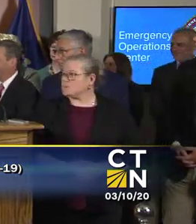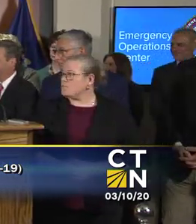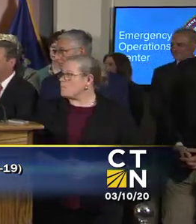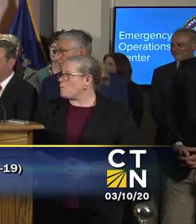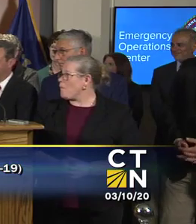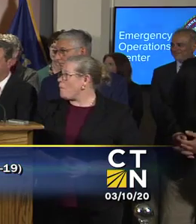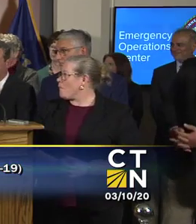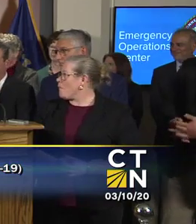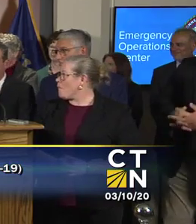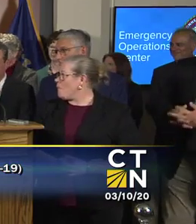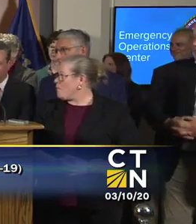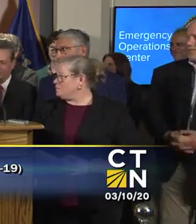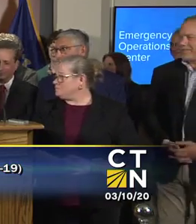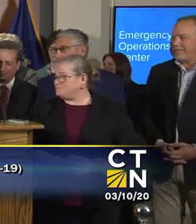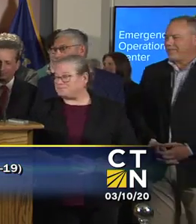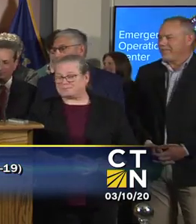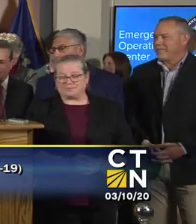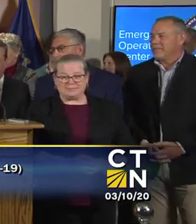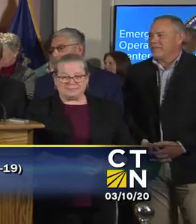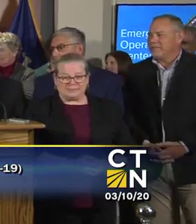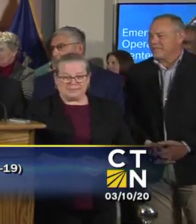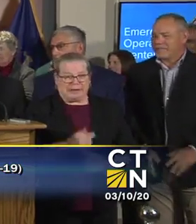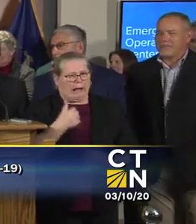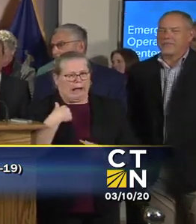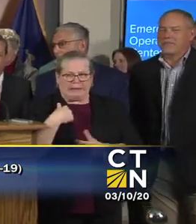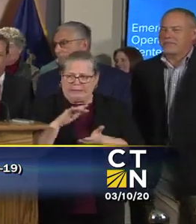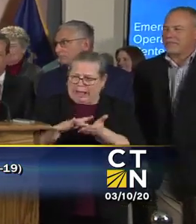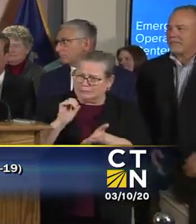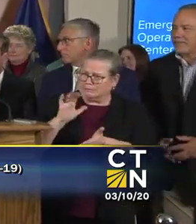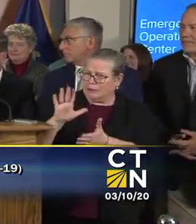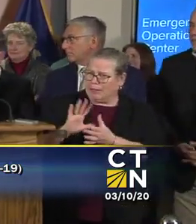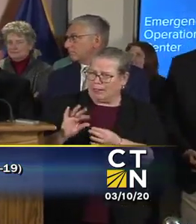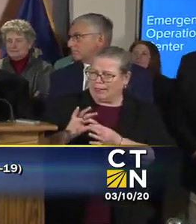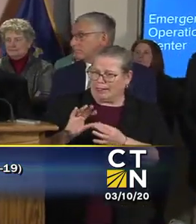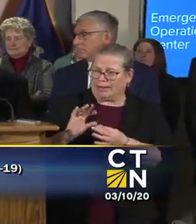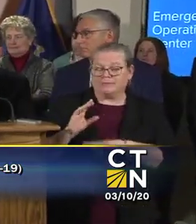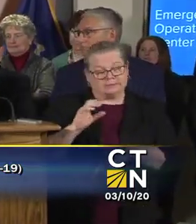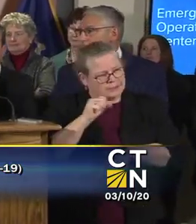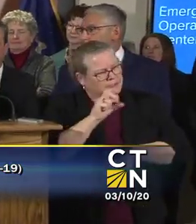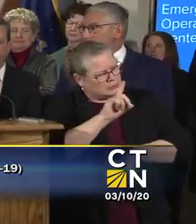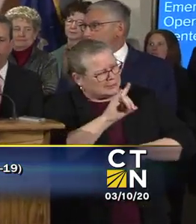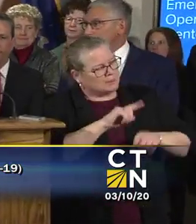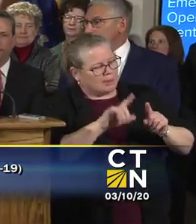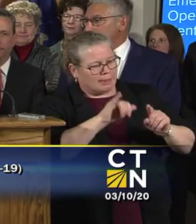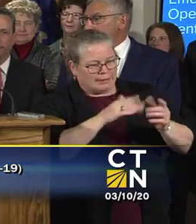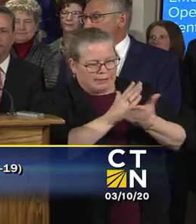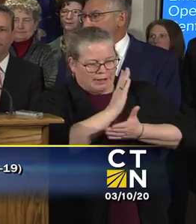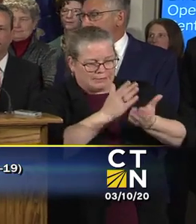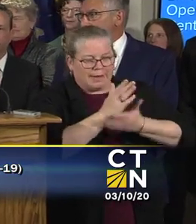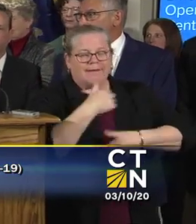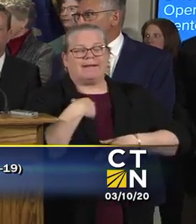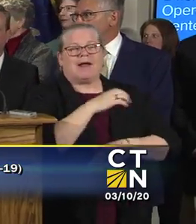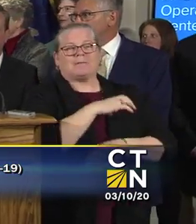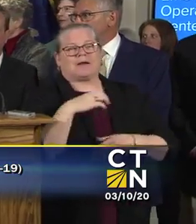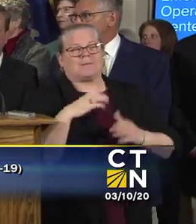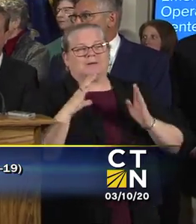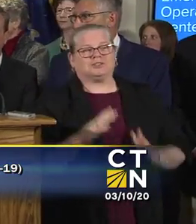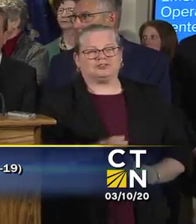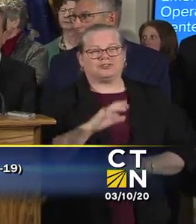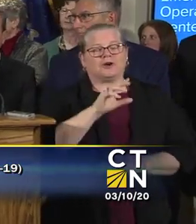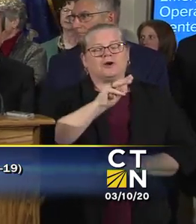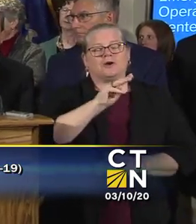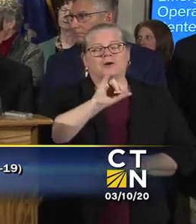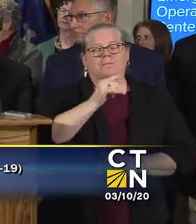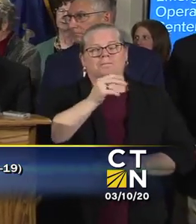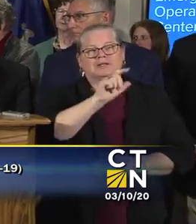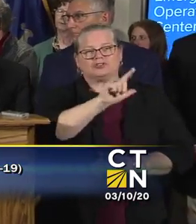Yes, you did. Well, that's good. That's good. Good afternoon, everyone. As indicated, Commissioner Coleman Mitchell from the Department of Public Health. I just want to